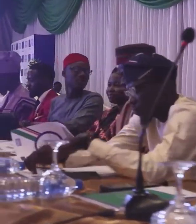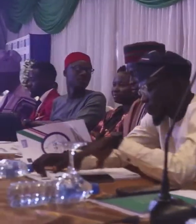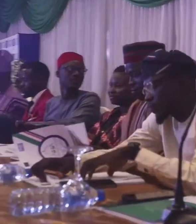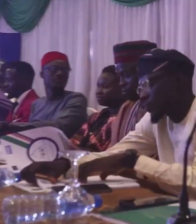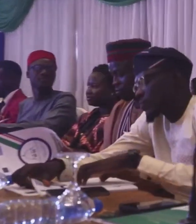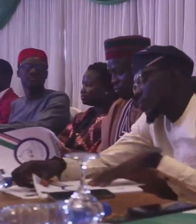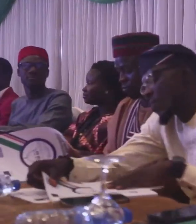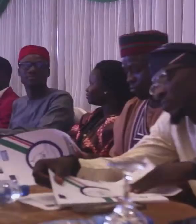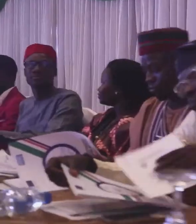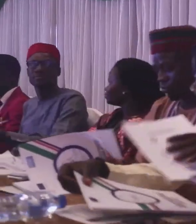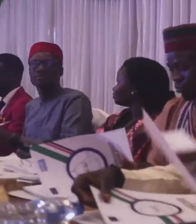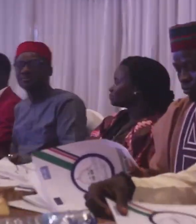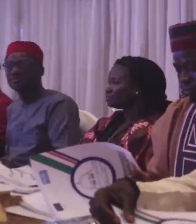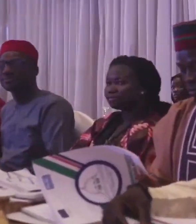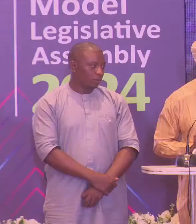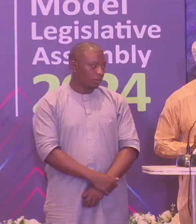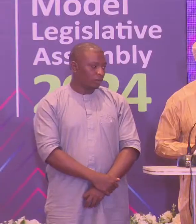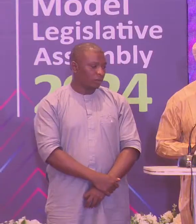All right.